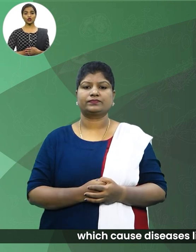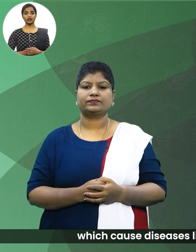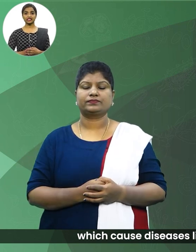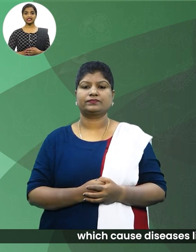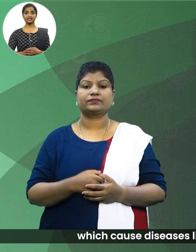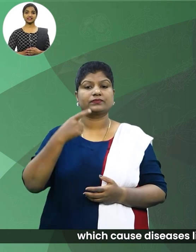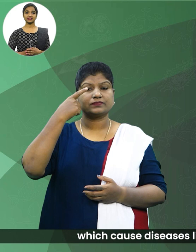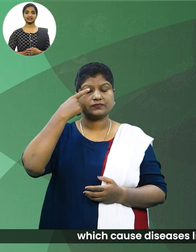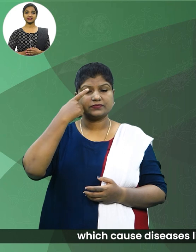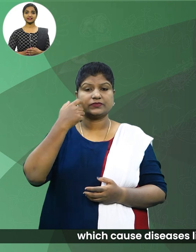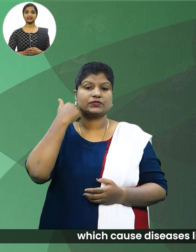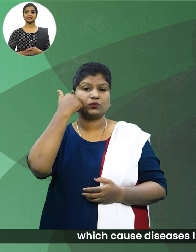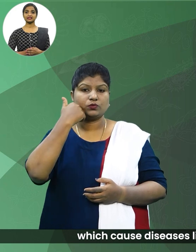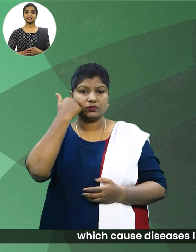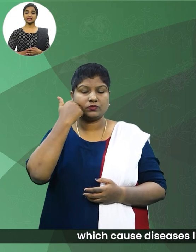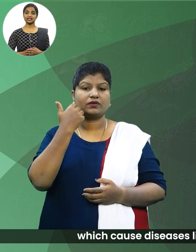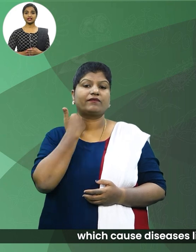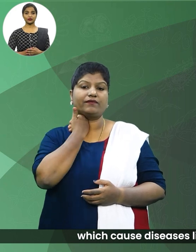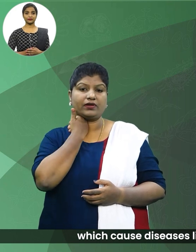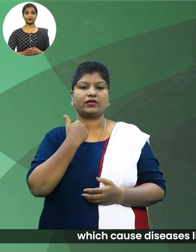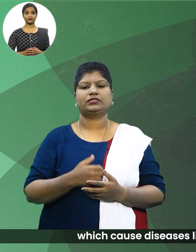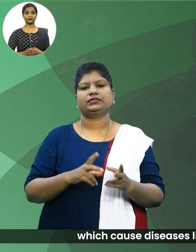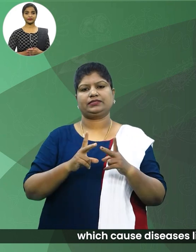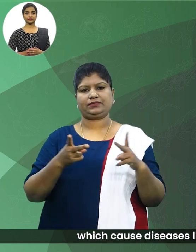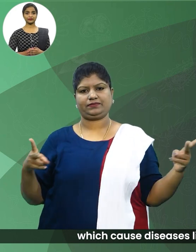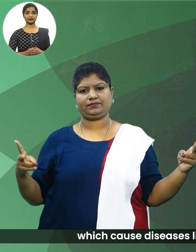jaundice, etc.